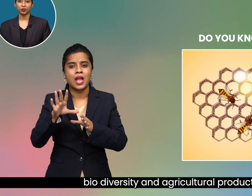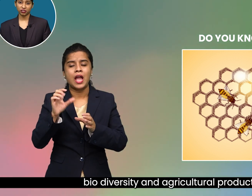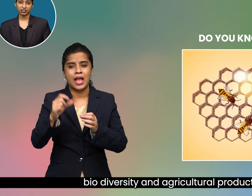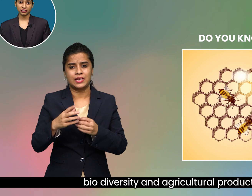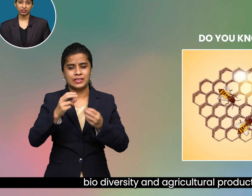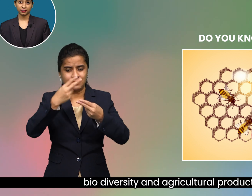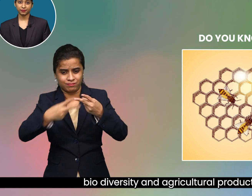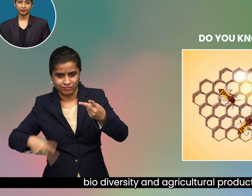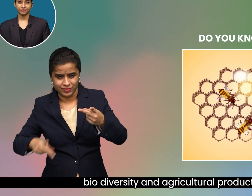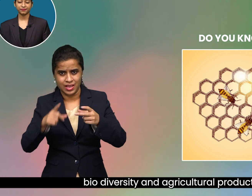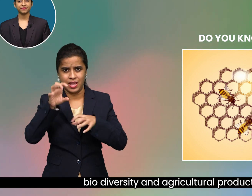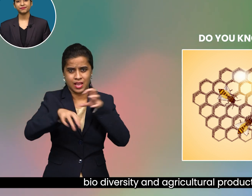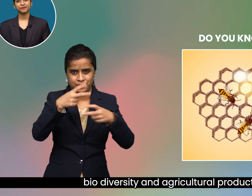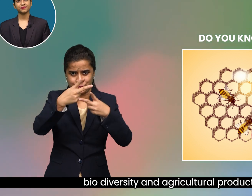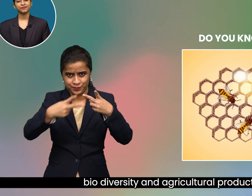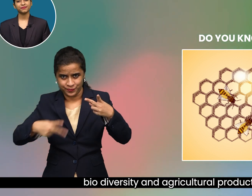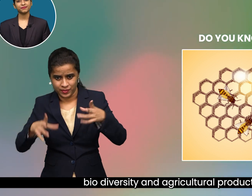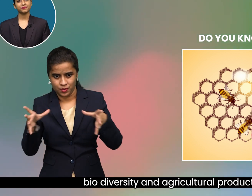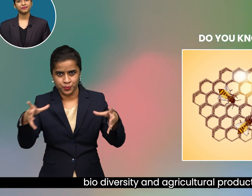agricultural products.